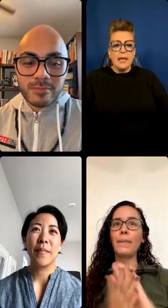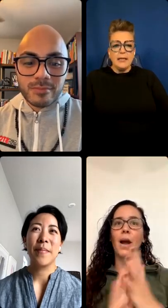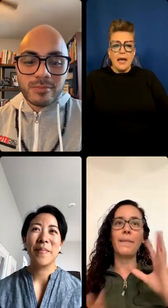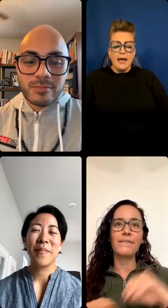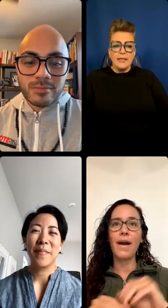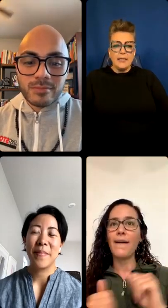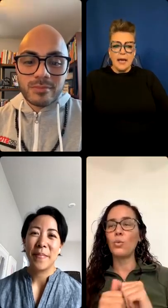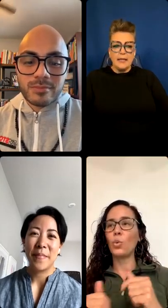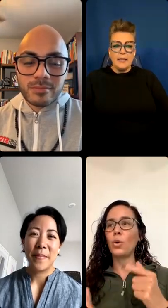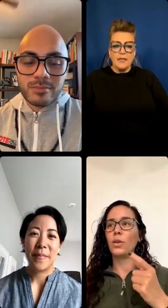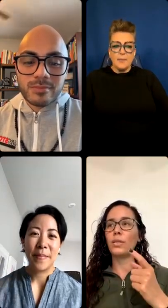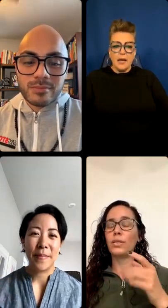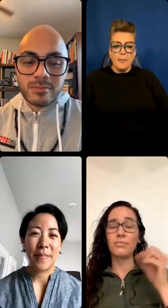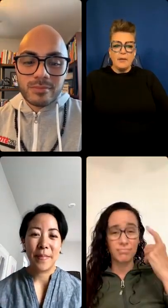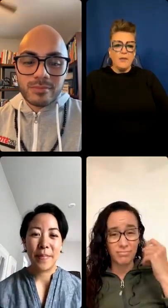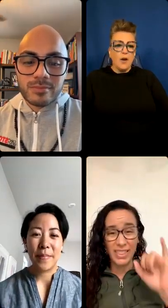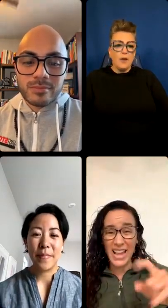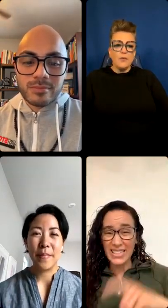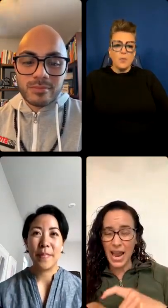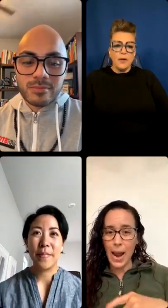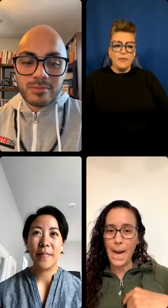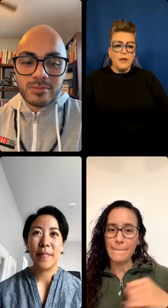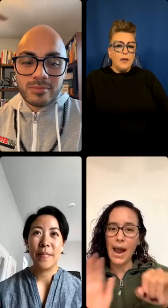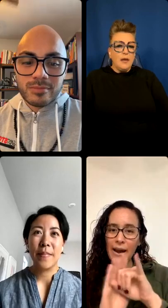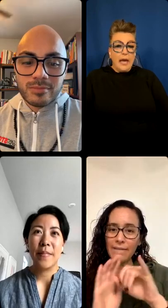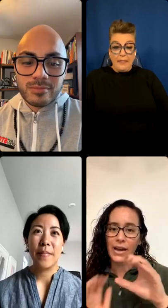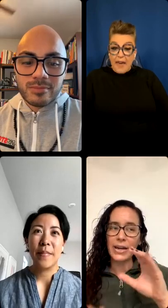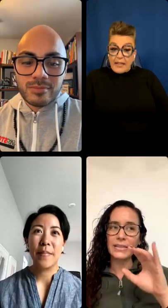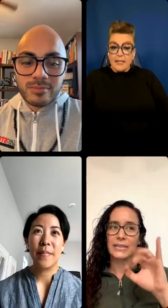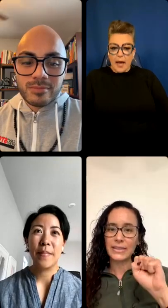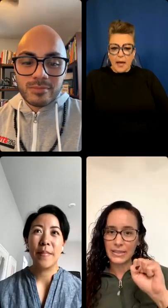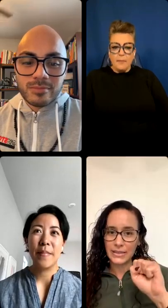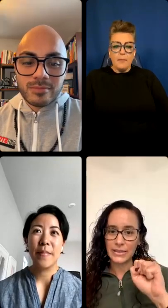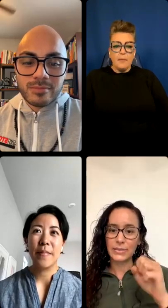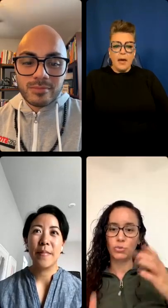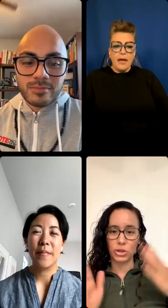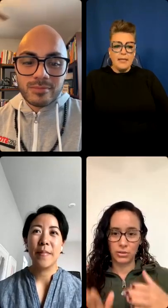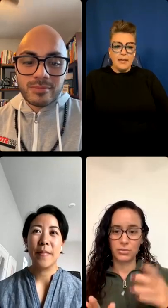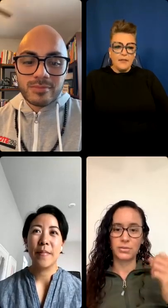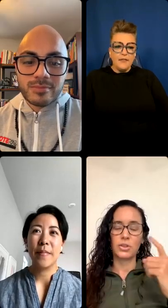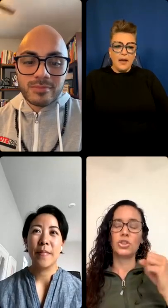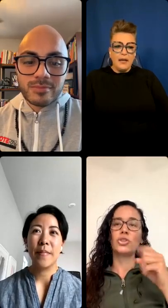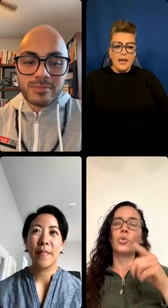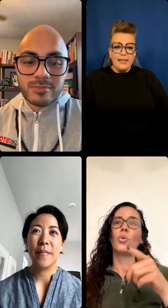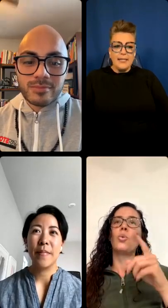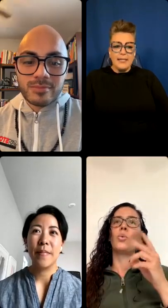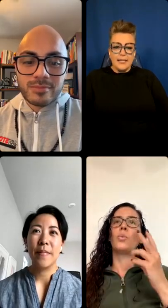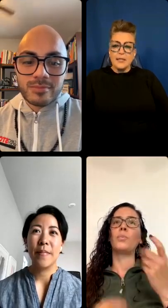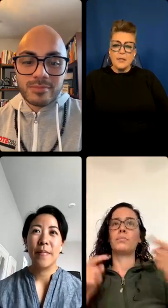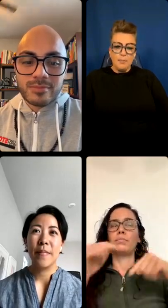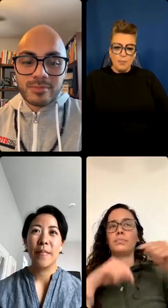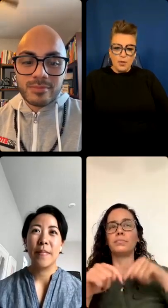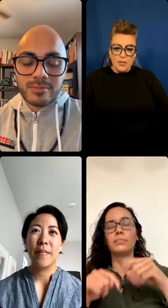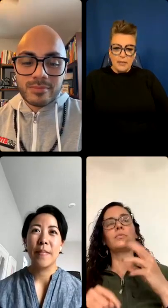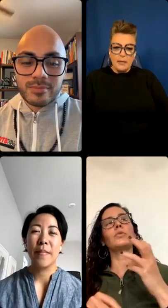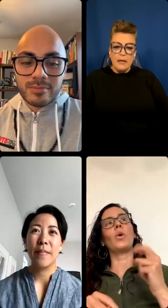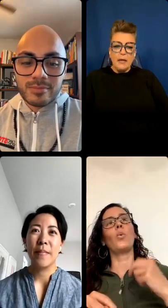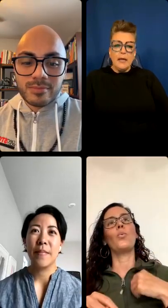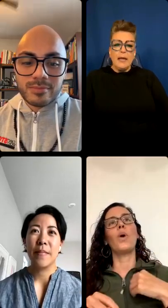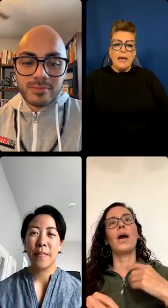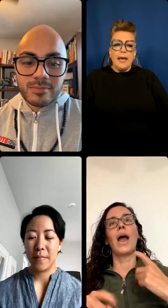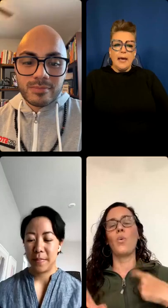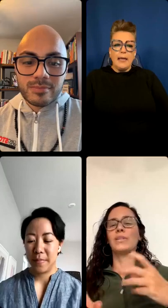2014, and I decided to become involved with, at that time, I identified as a cis